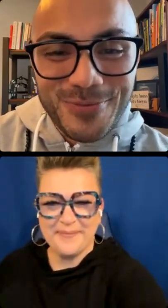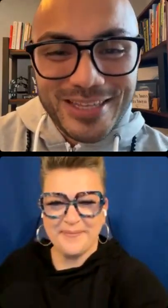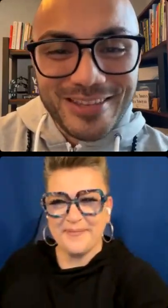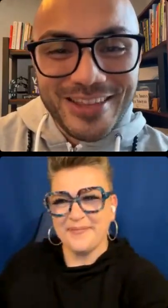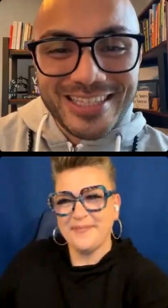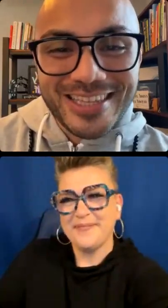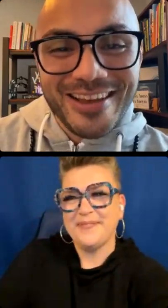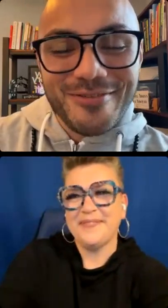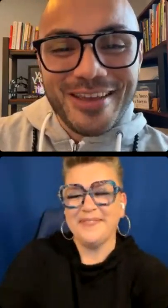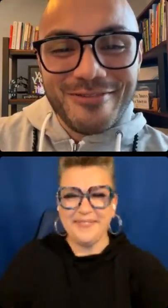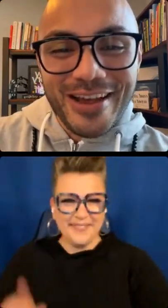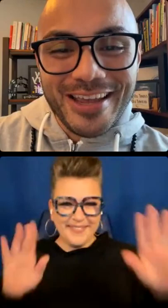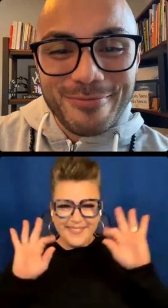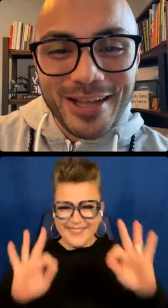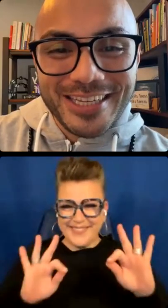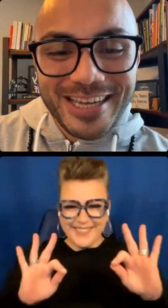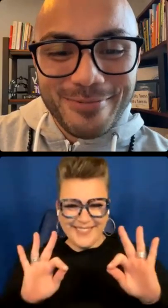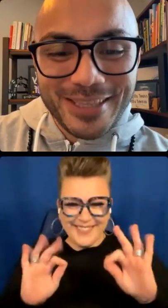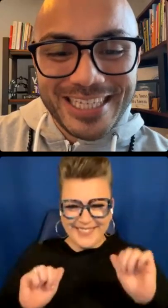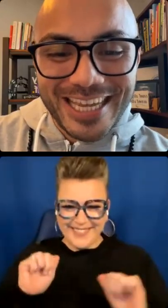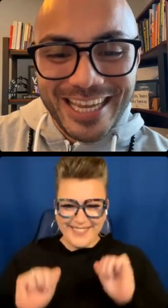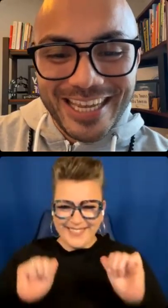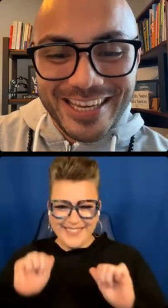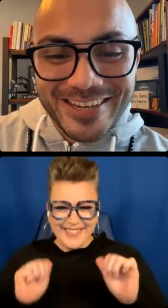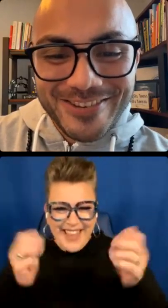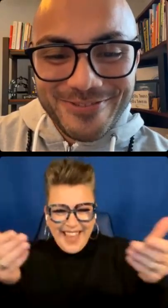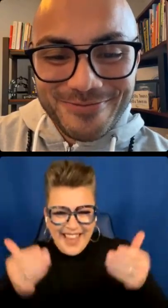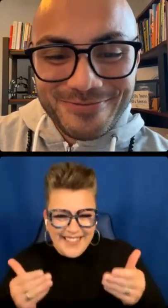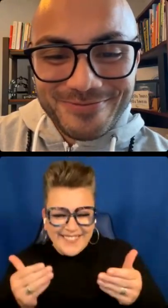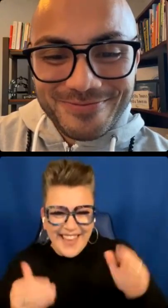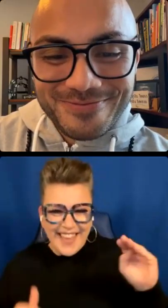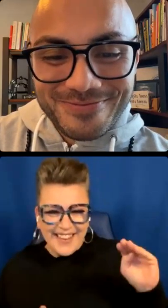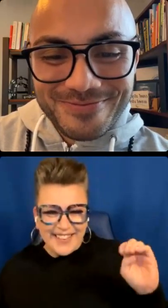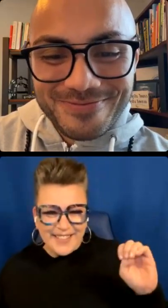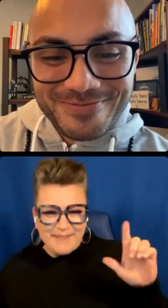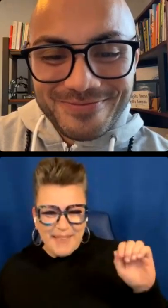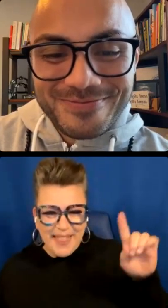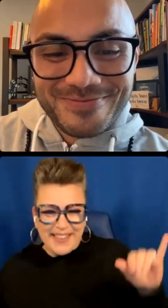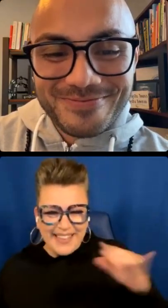Awesome. Let's invite Melody and Melissa in.